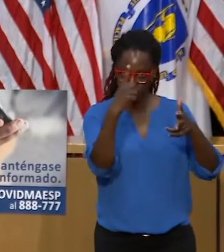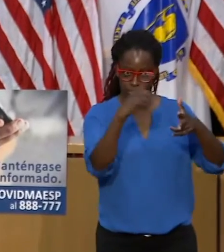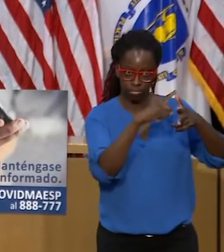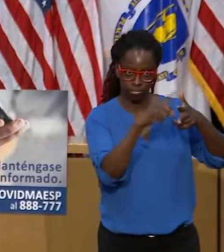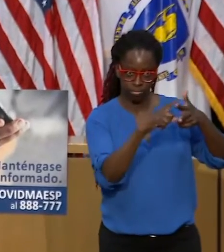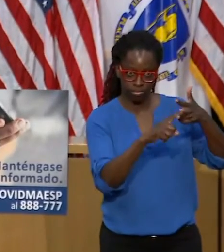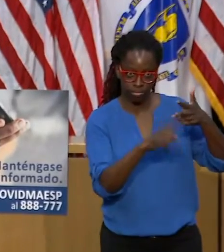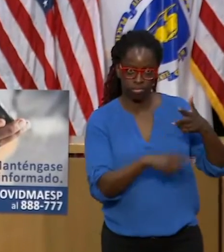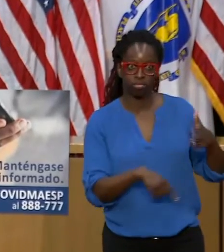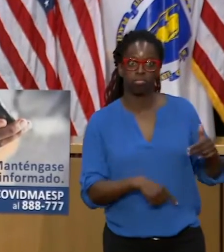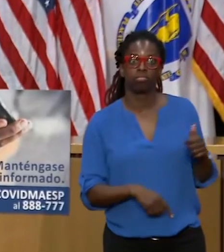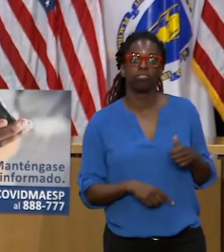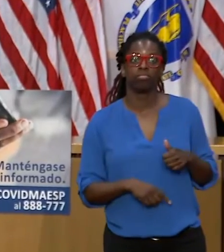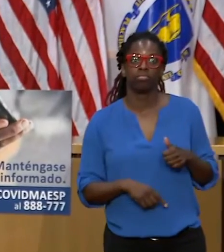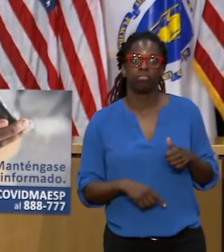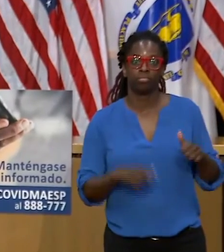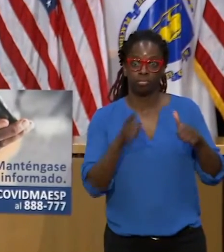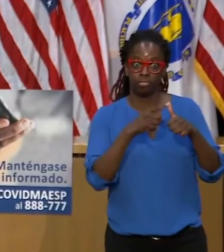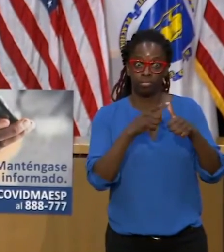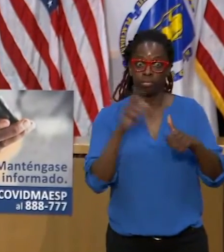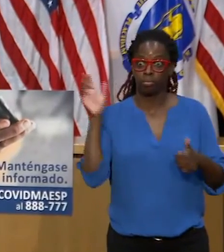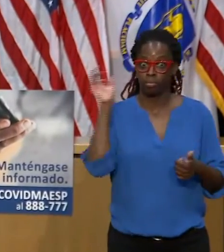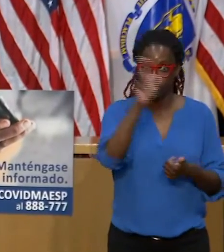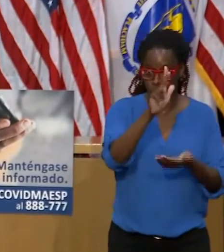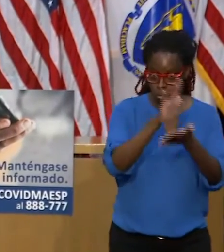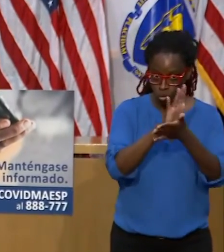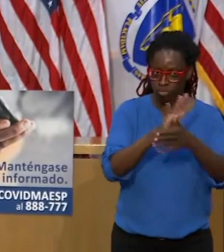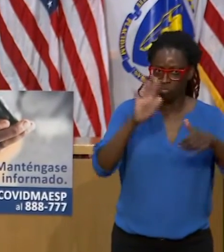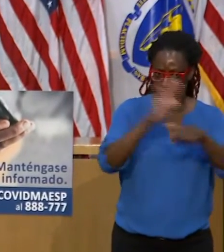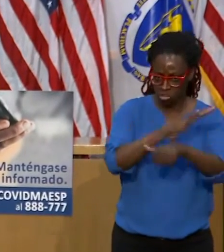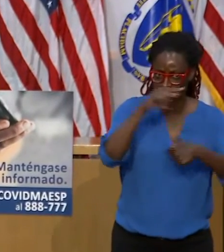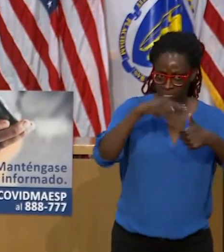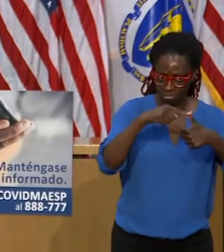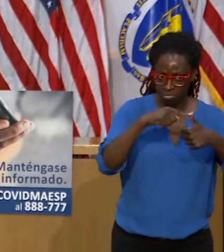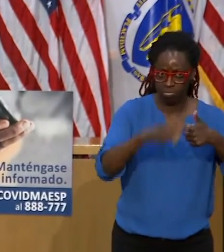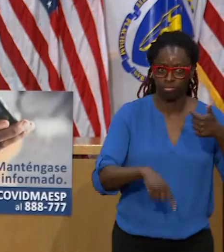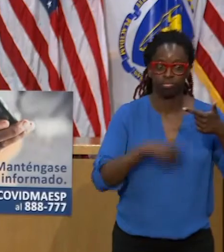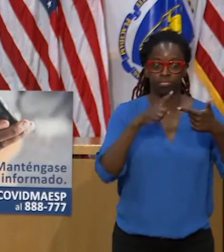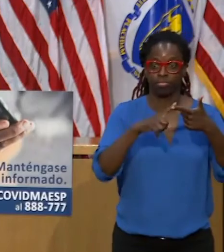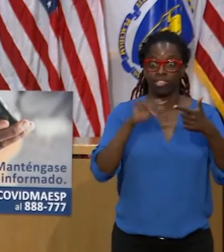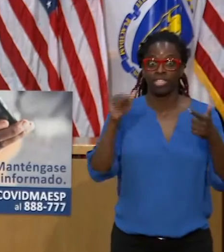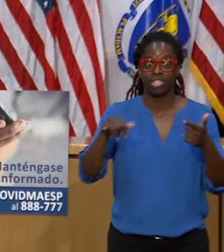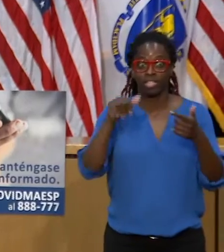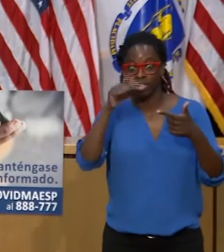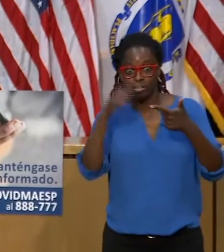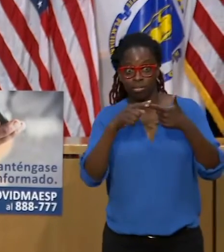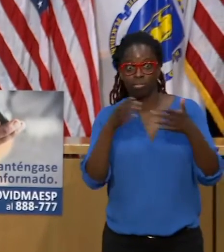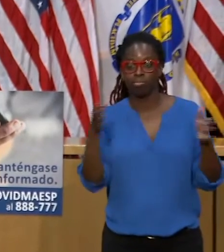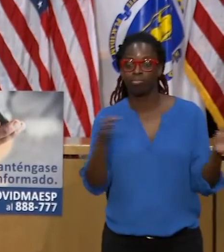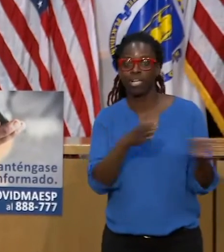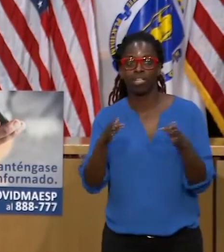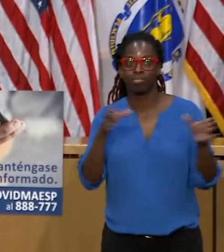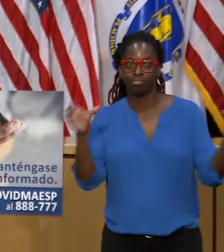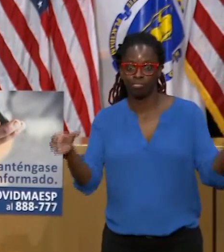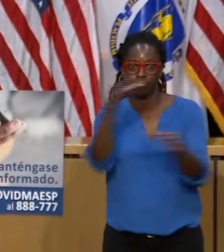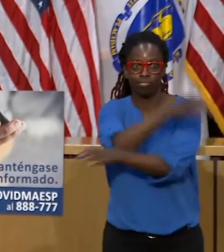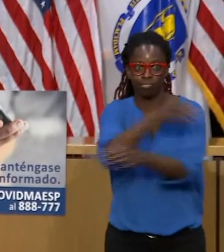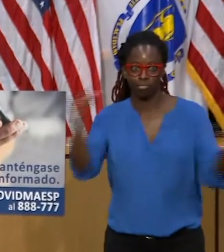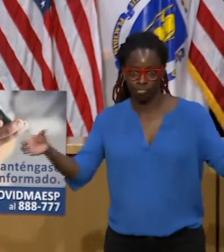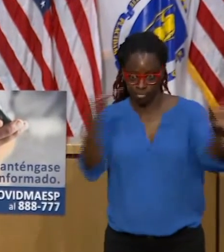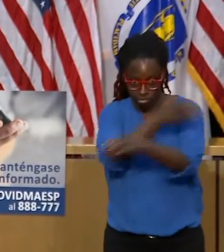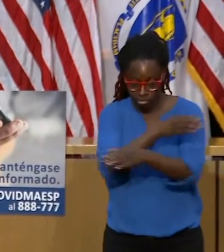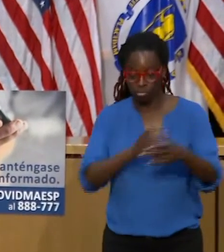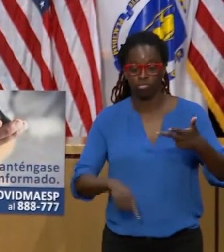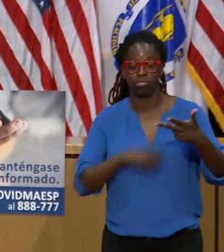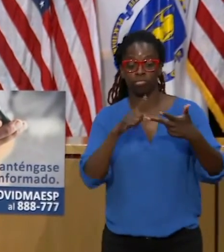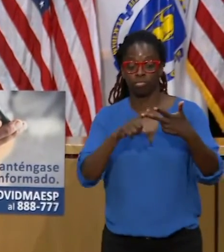model. And I think after we let the schools do that feasibility study, we'll have a better answer. But parents, I mean,